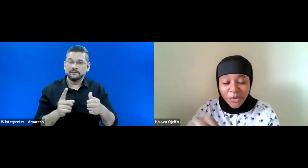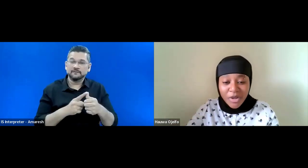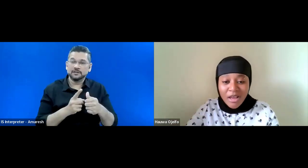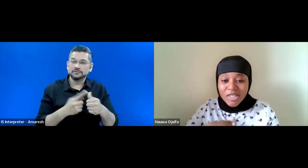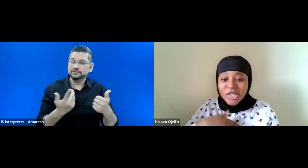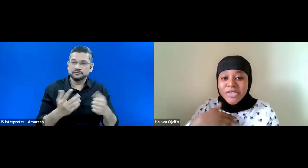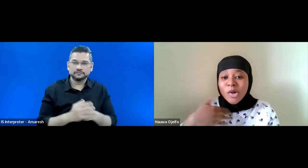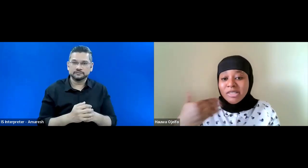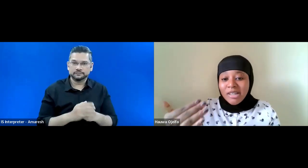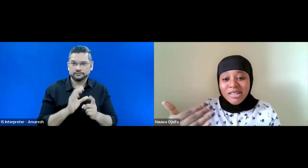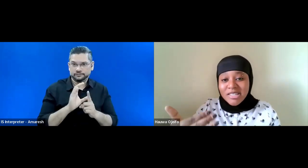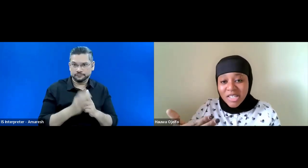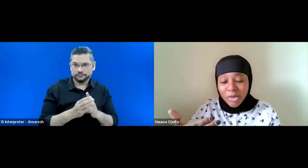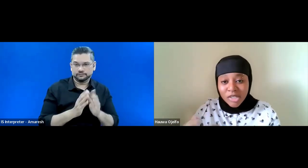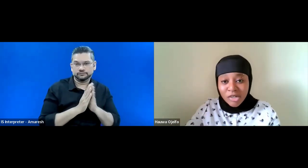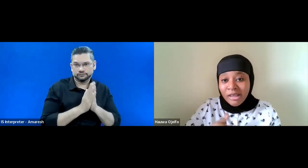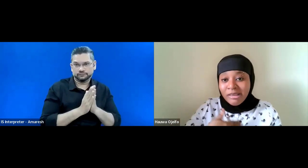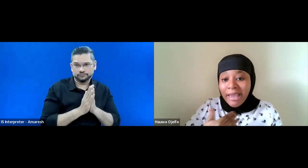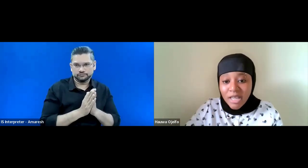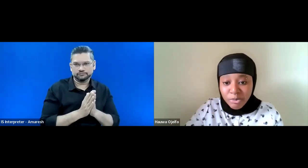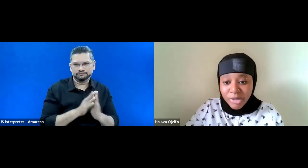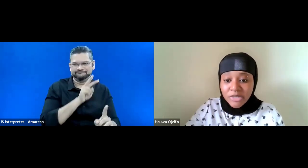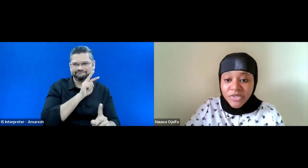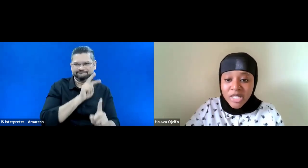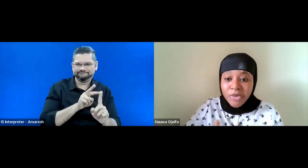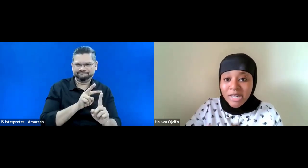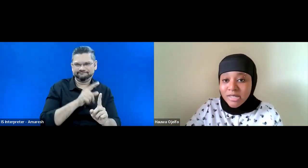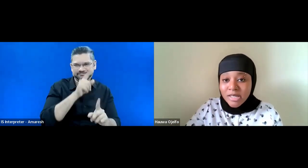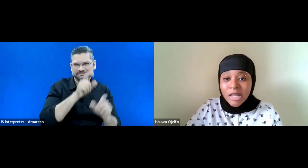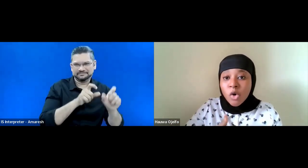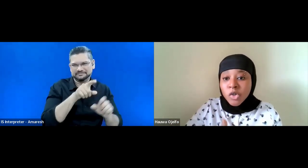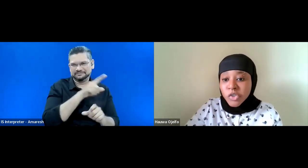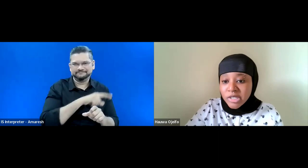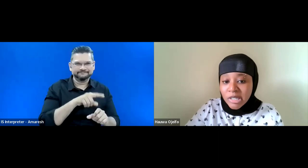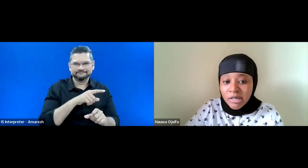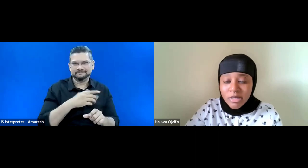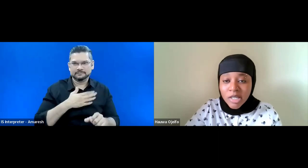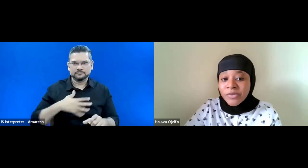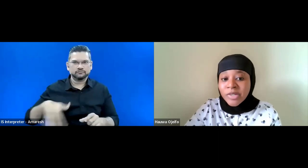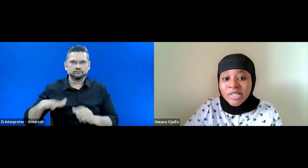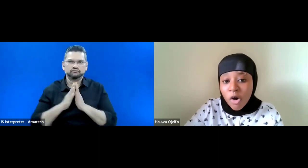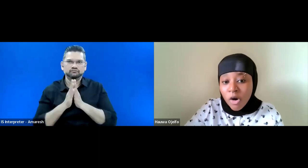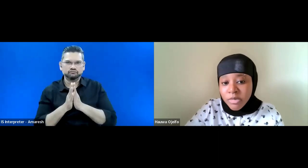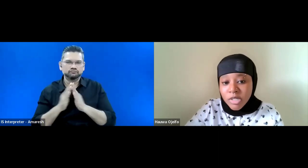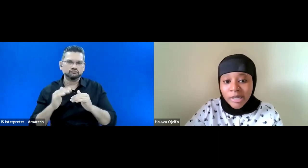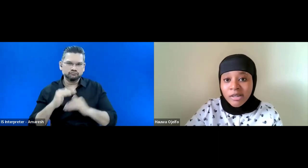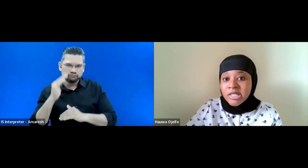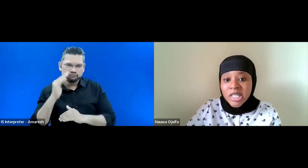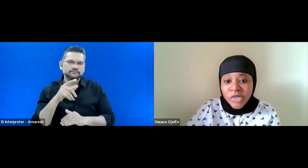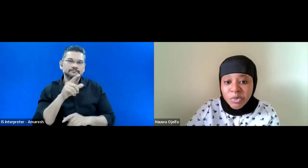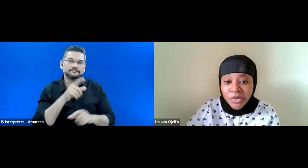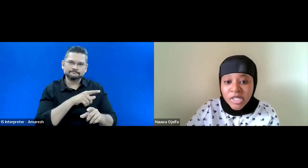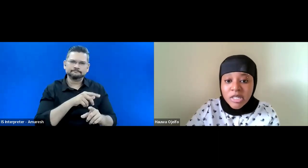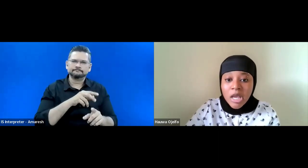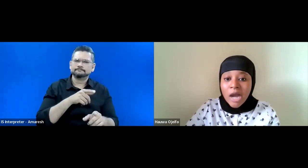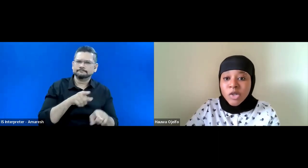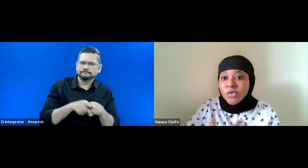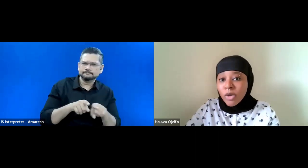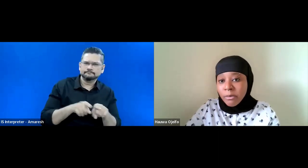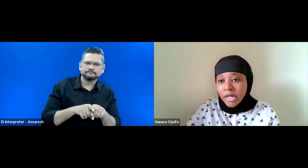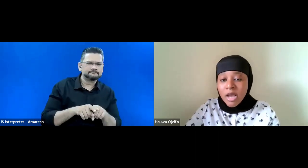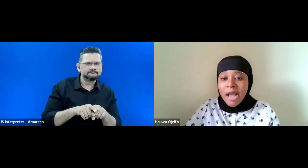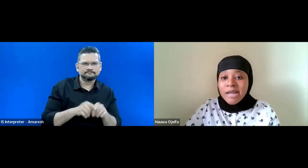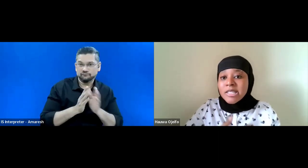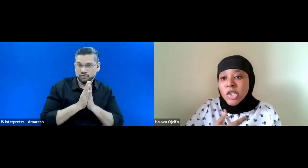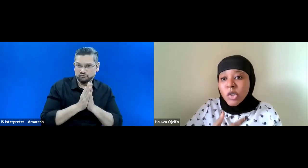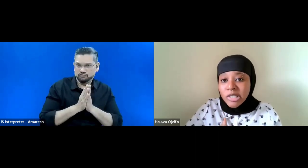religious people, so there is underlying stigma. There are archaic beliefs and practices that ostracize, inflict harms like cutting evil spirits out